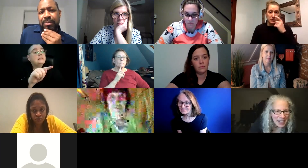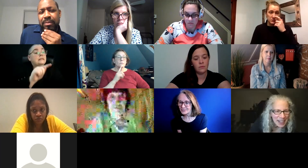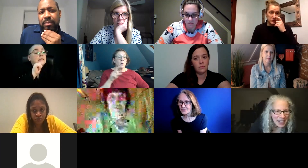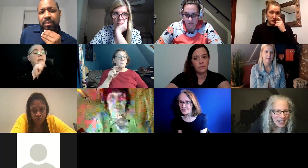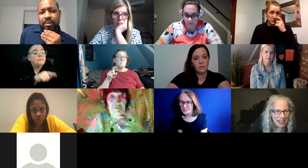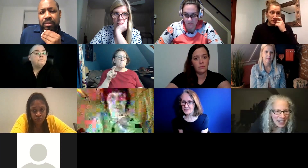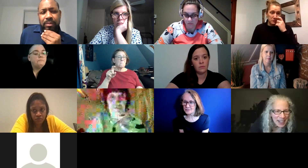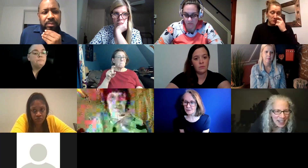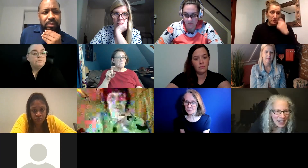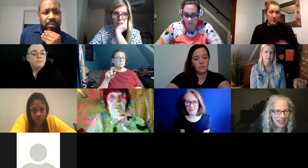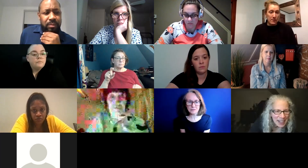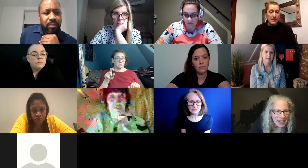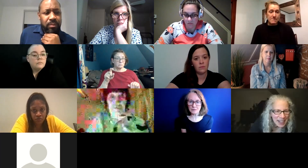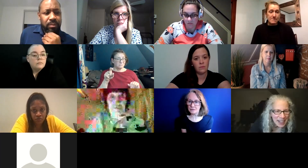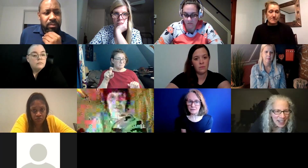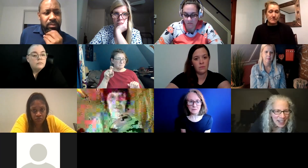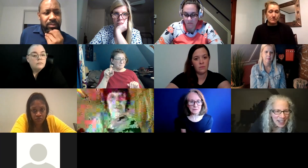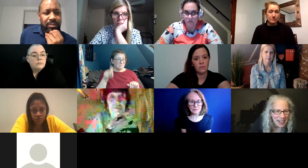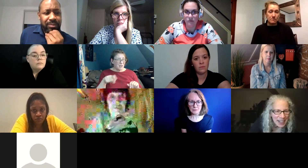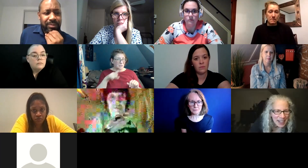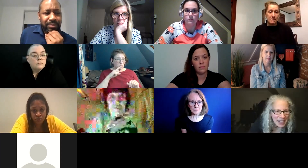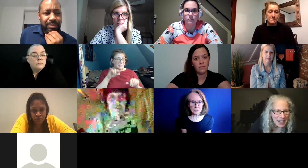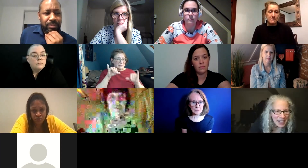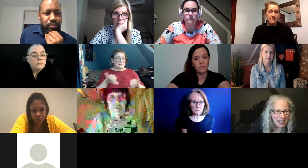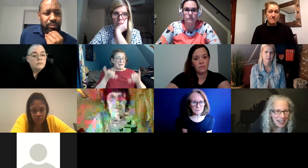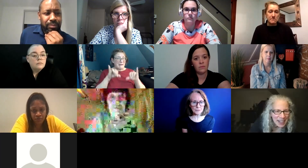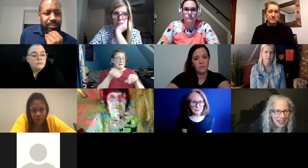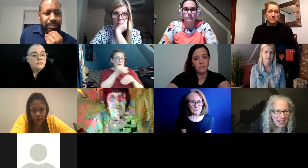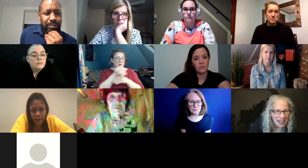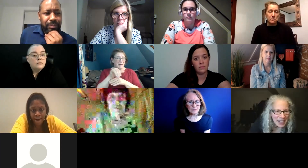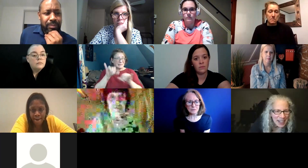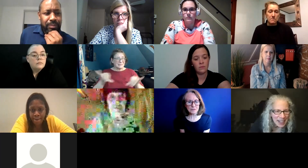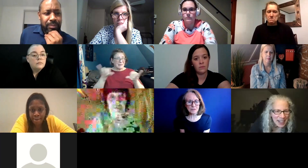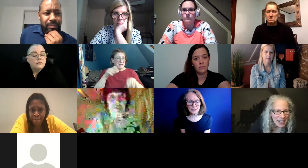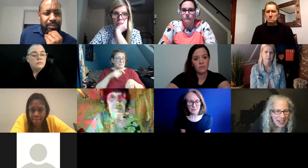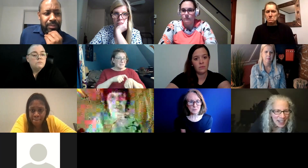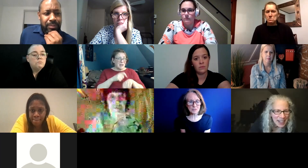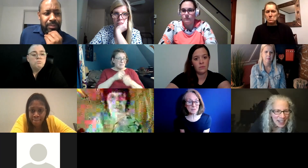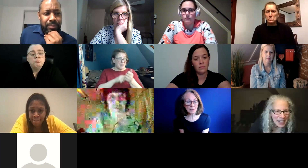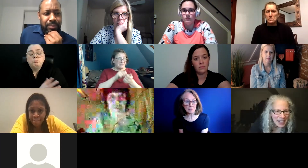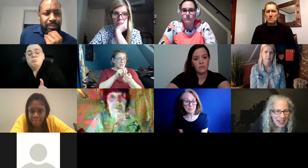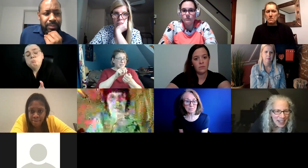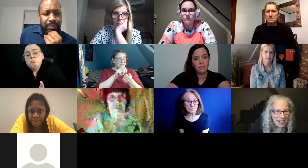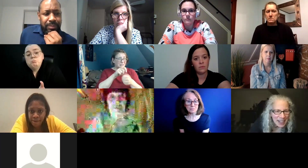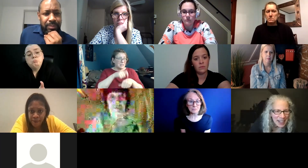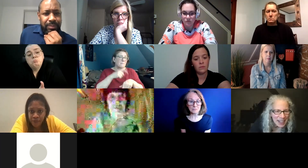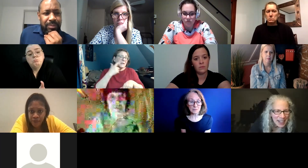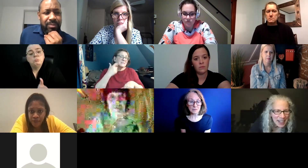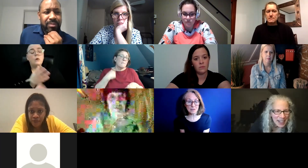Okay, that's a nice compromise. Tina? Does it always have to be the same night and the same